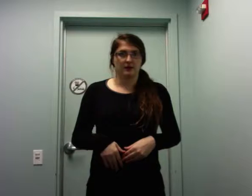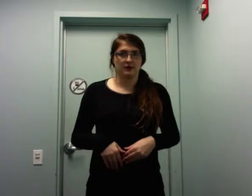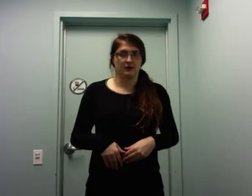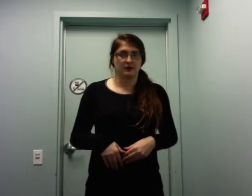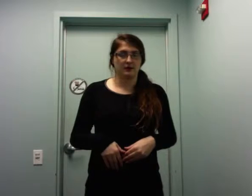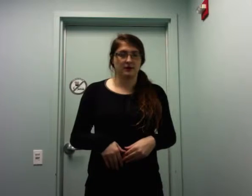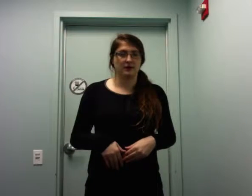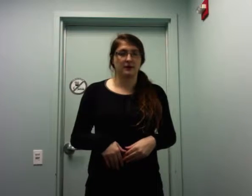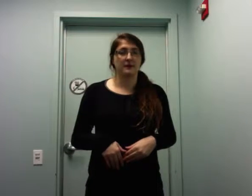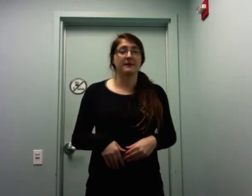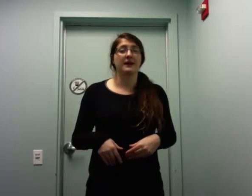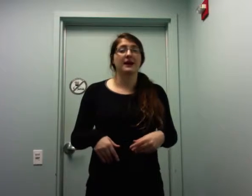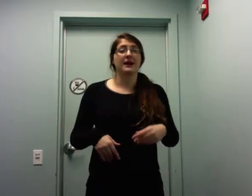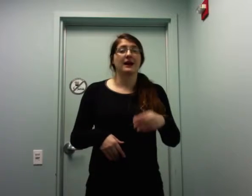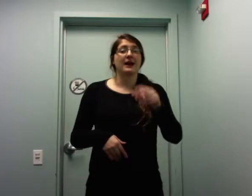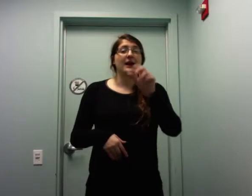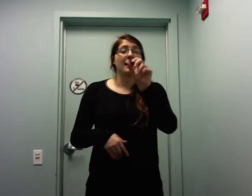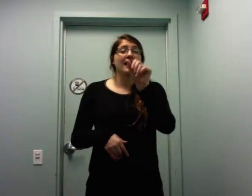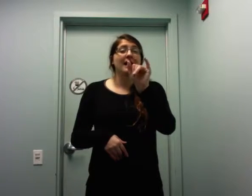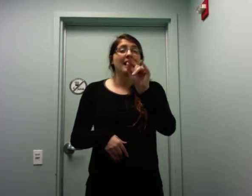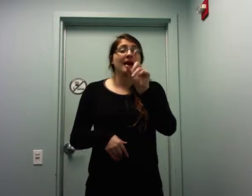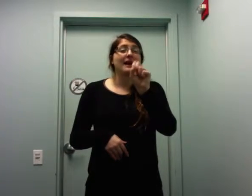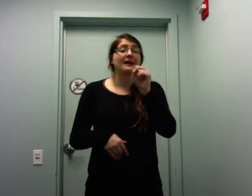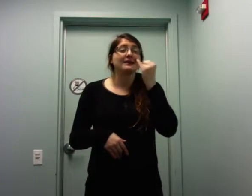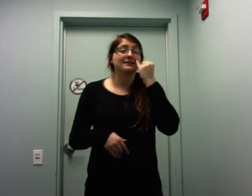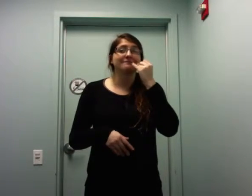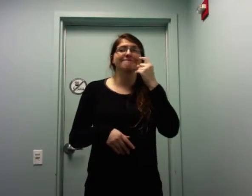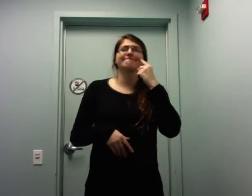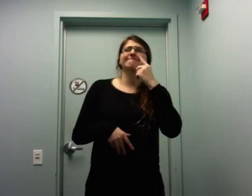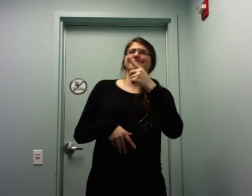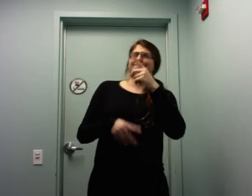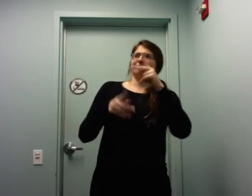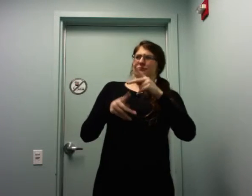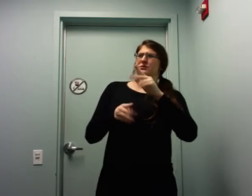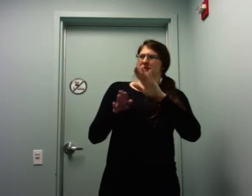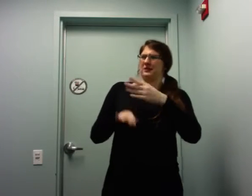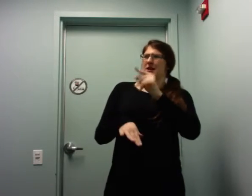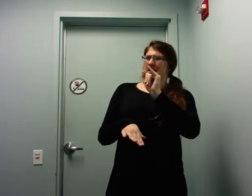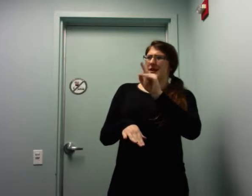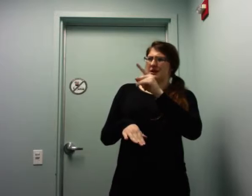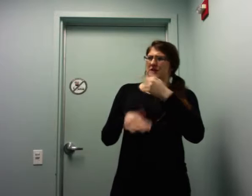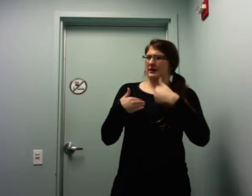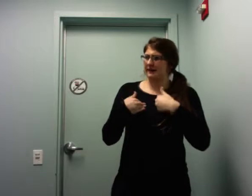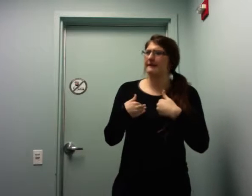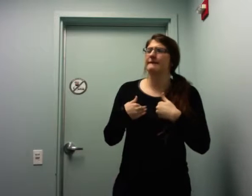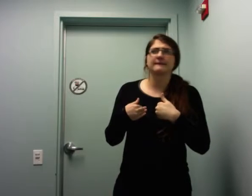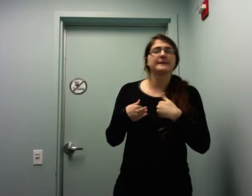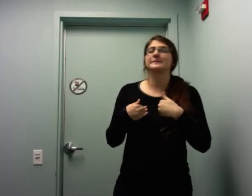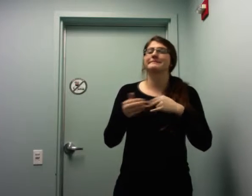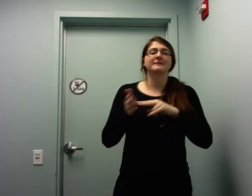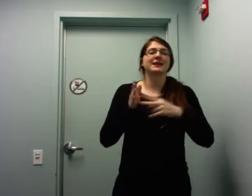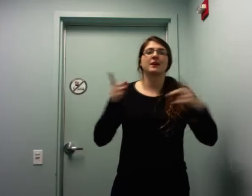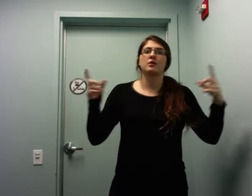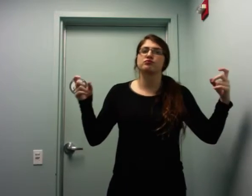AIDS are any one or combination of those 26 opportunistic infections.